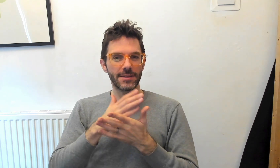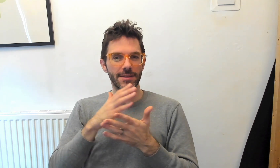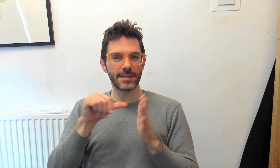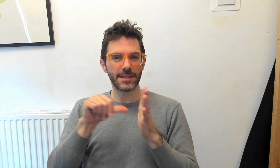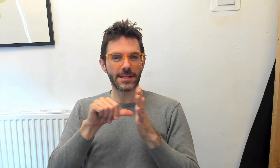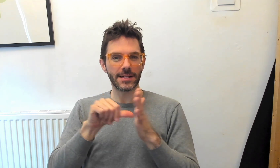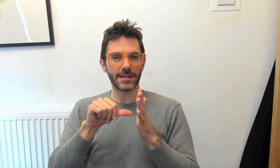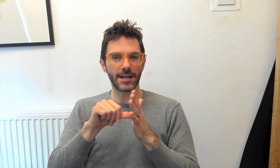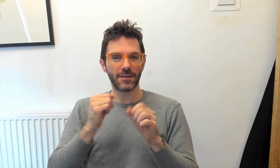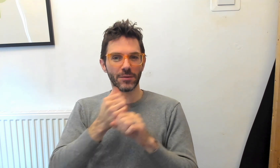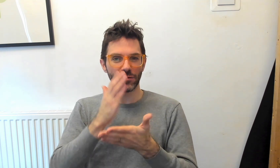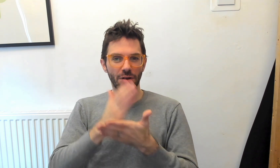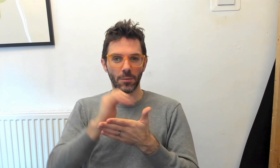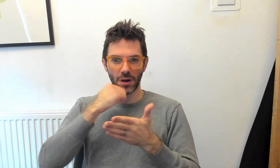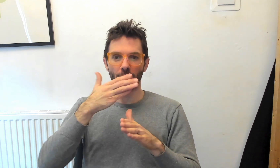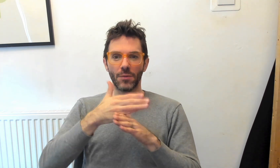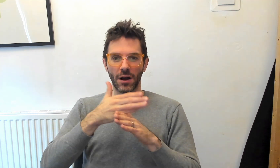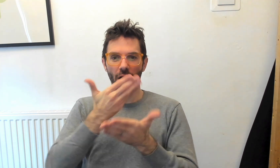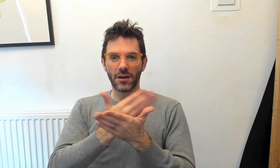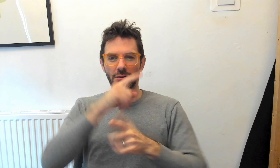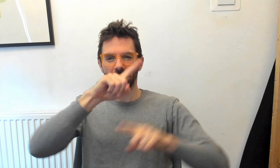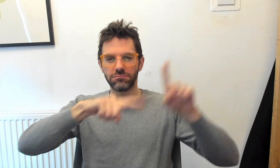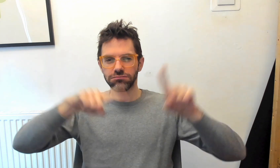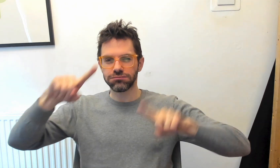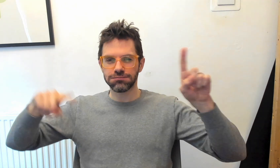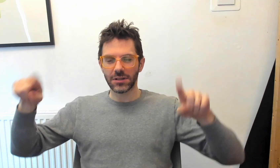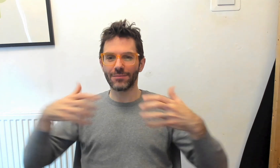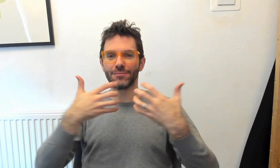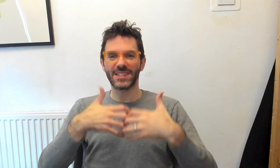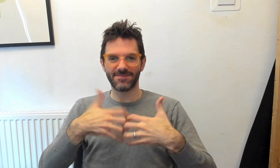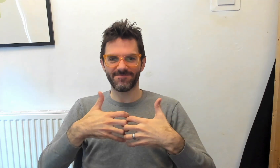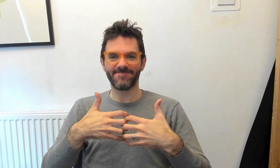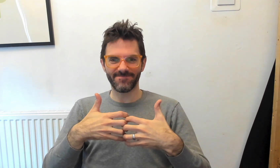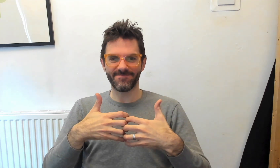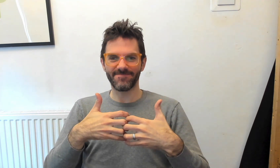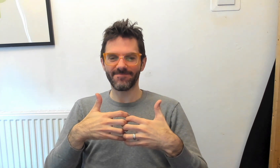it's difficult to make it work on different machines.